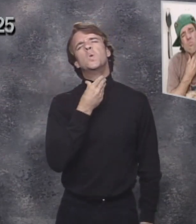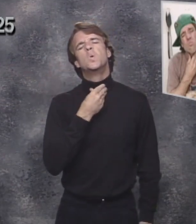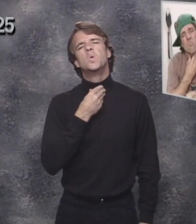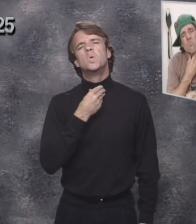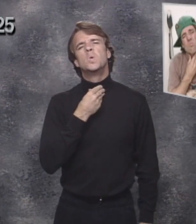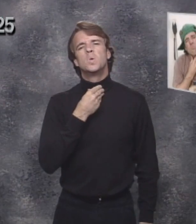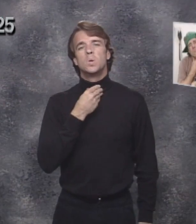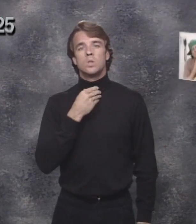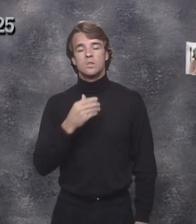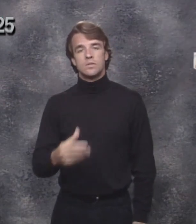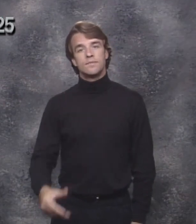Sore throat.